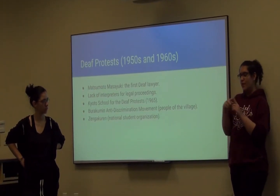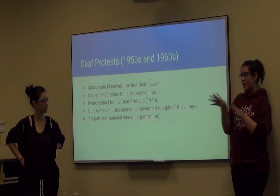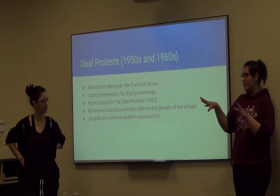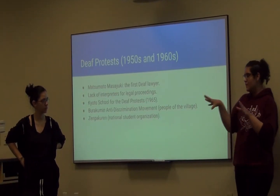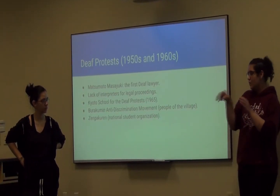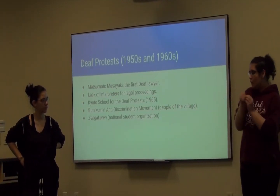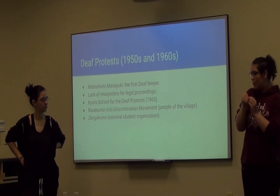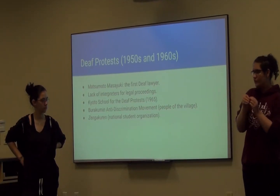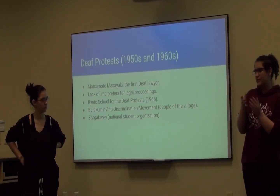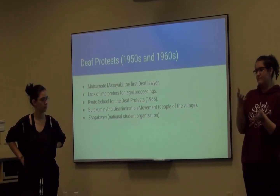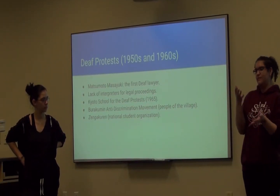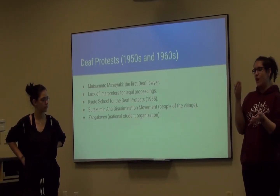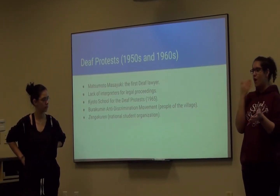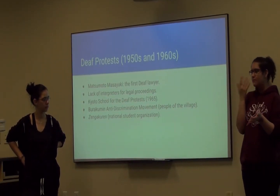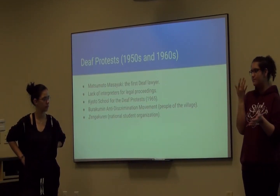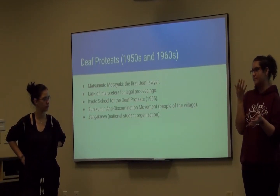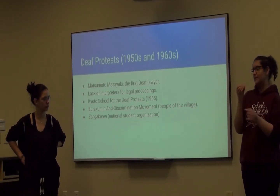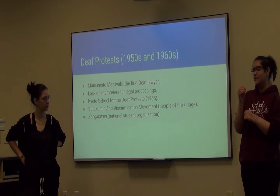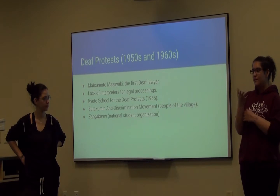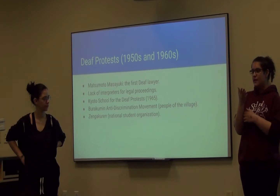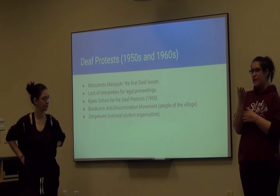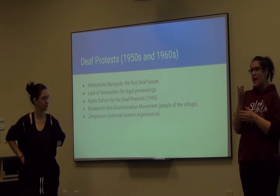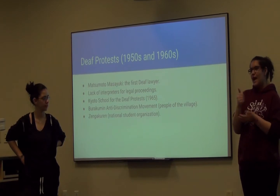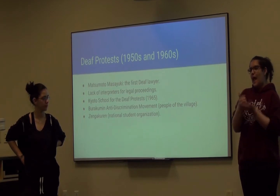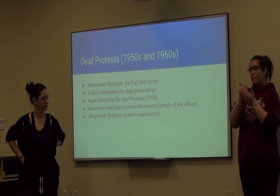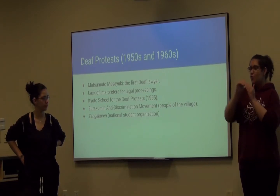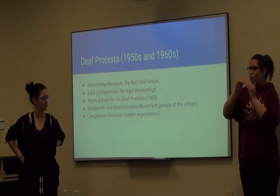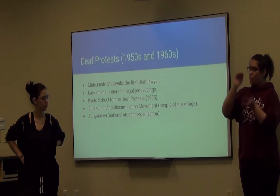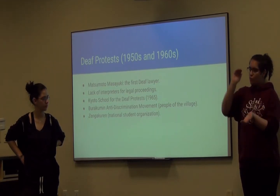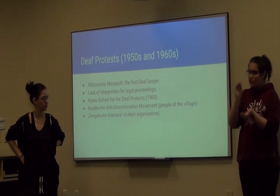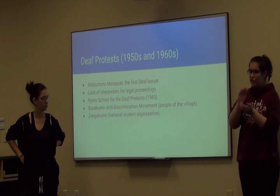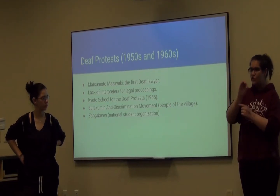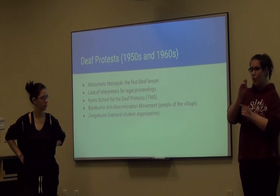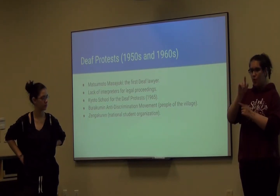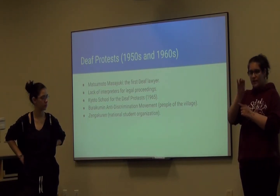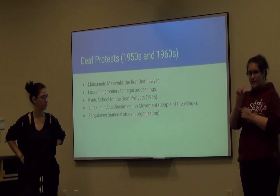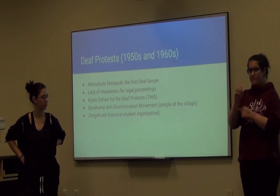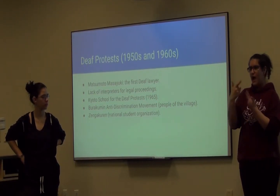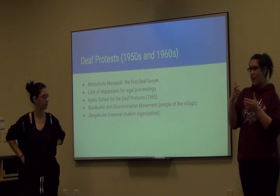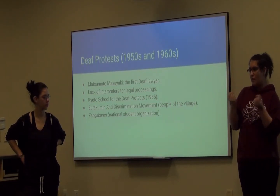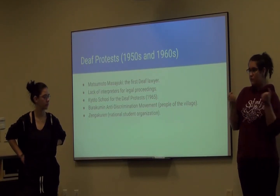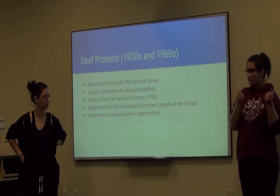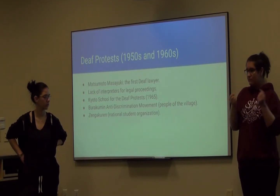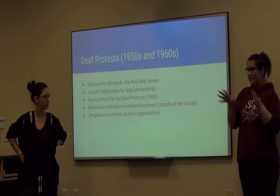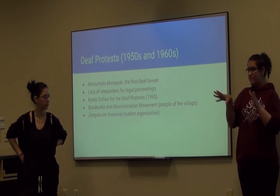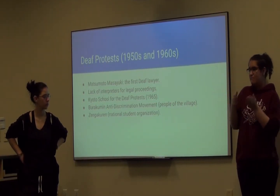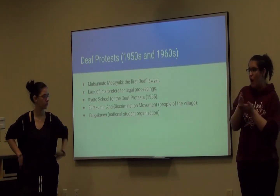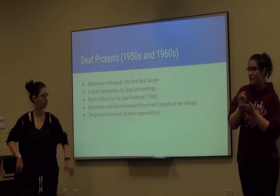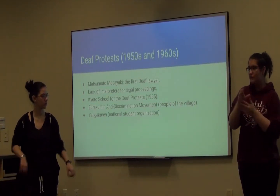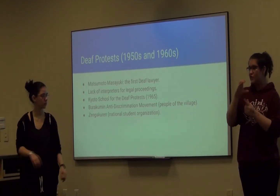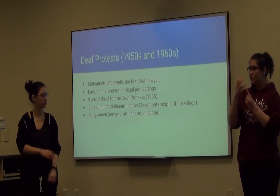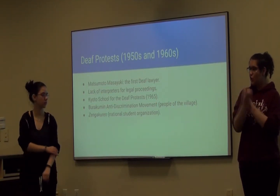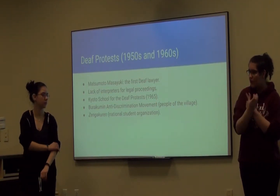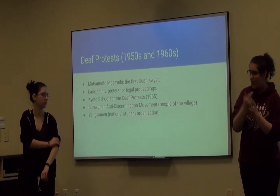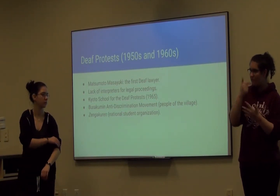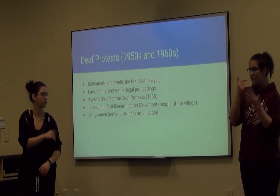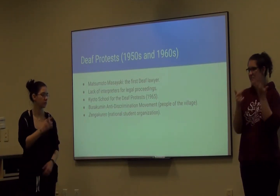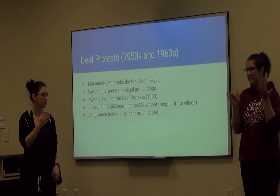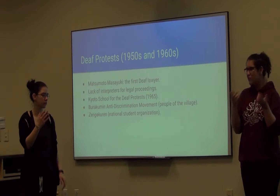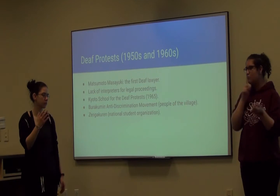able to improve deaf culture in that community. It helped to reduce oralism and allow more people to use sign